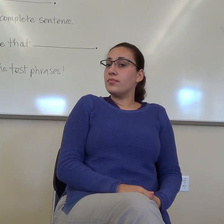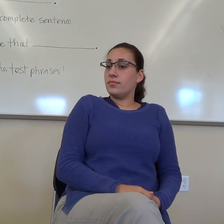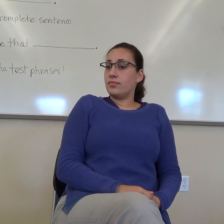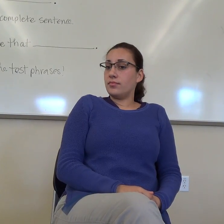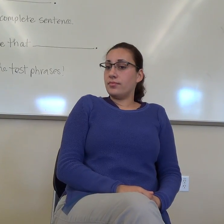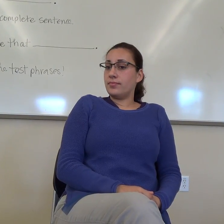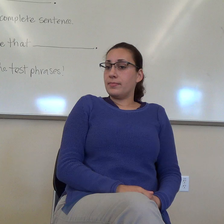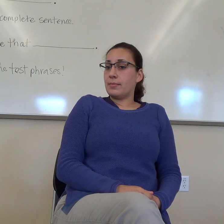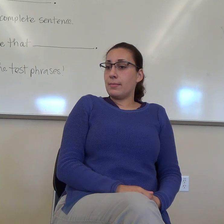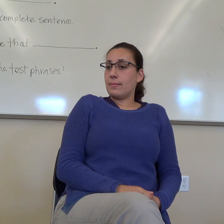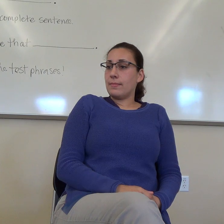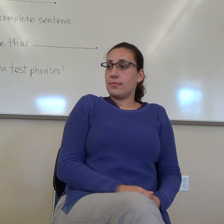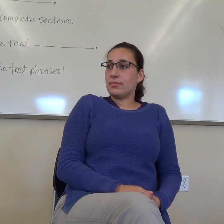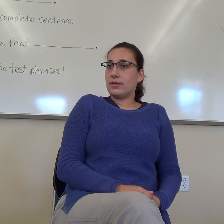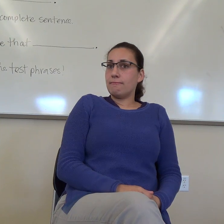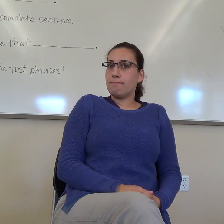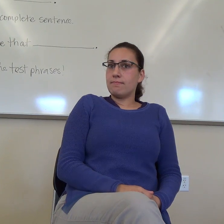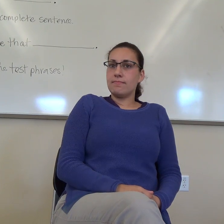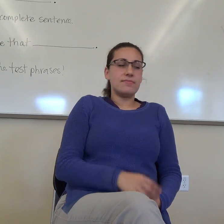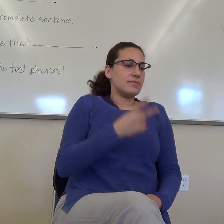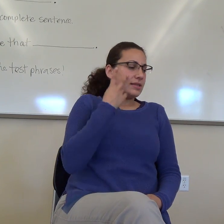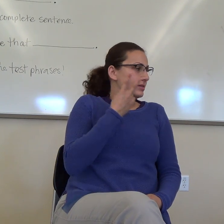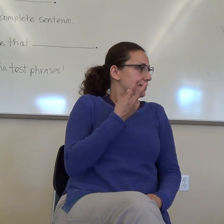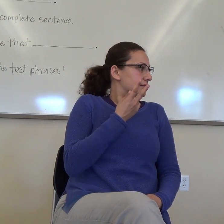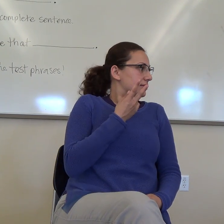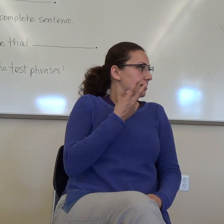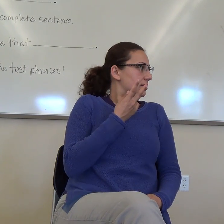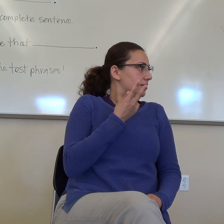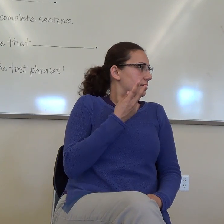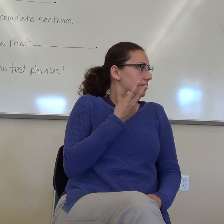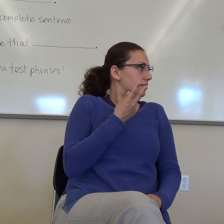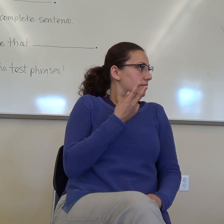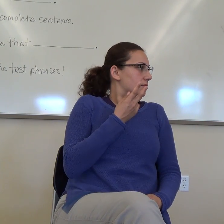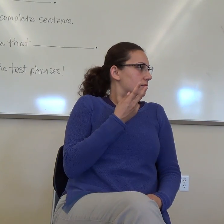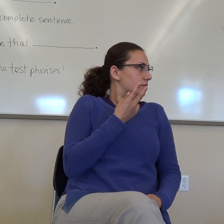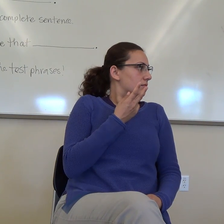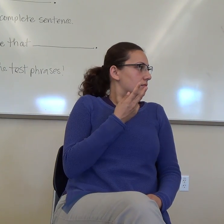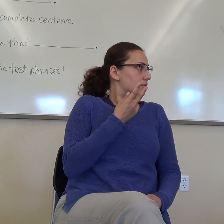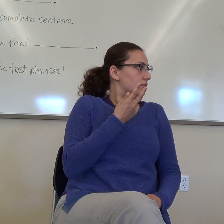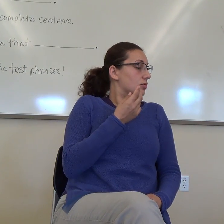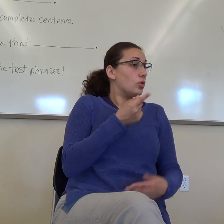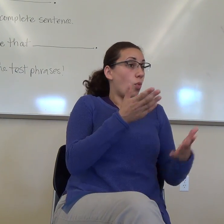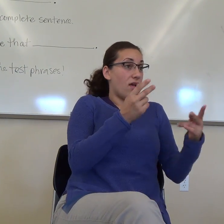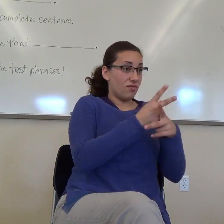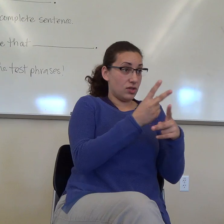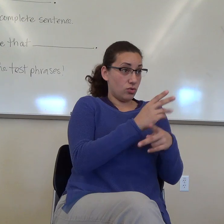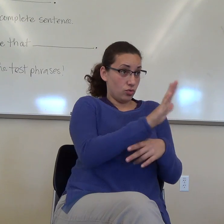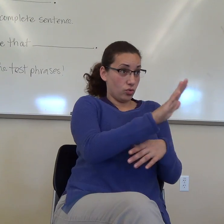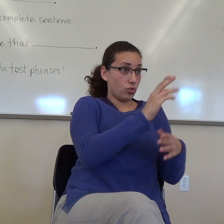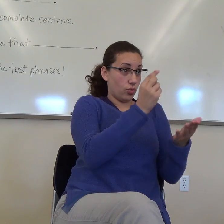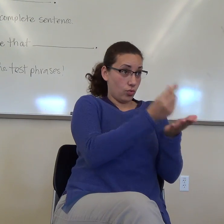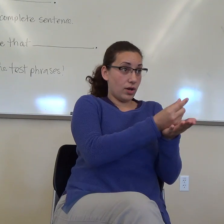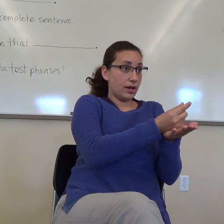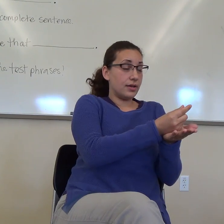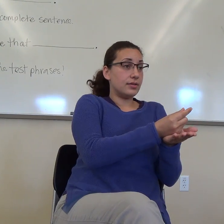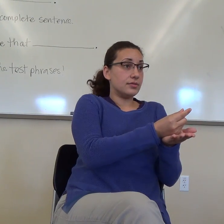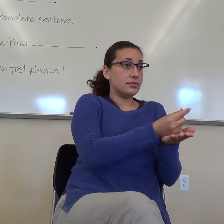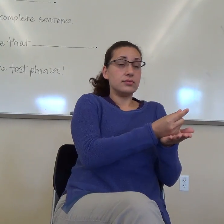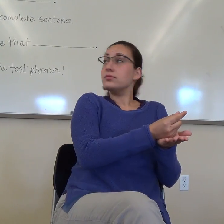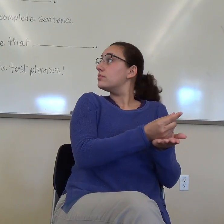see, what's something else I'm going to say about this. Oh, so if you want to figure your grade, remember, this is the